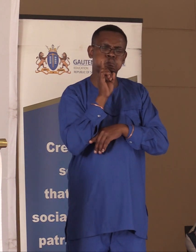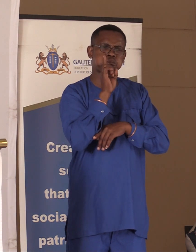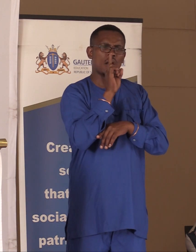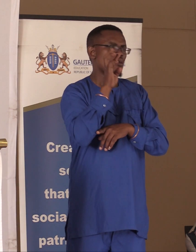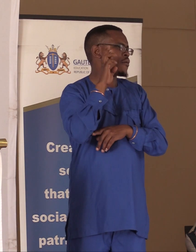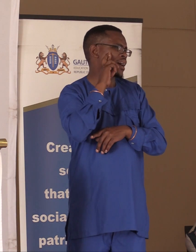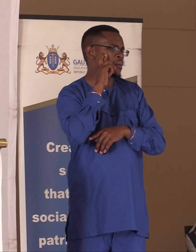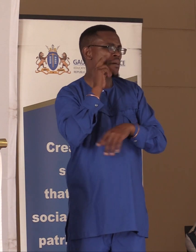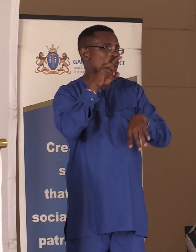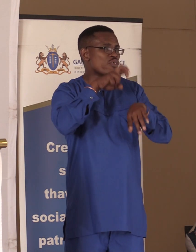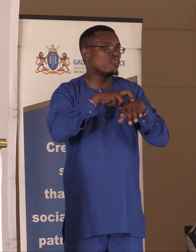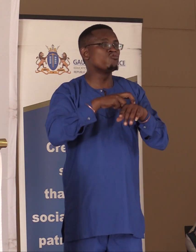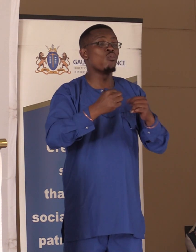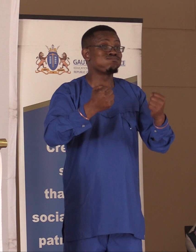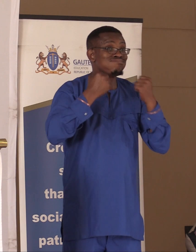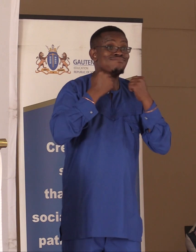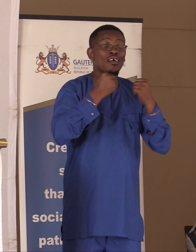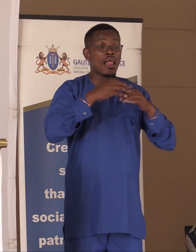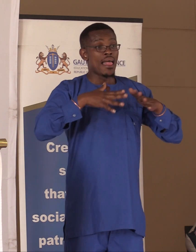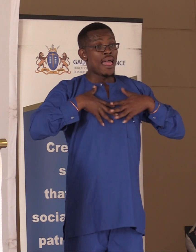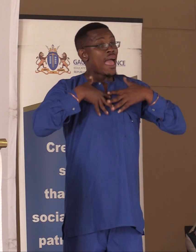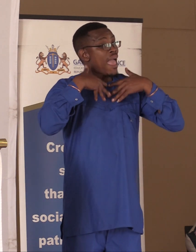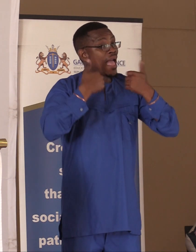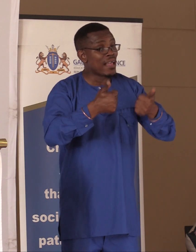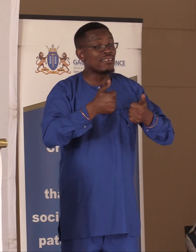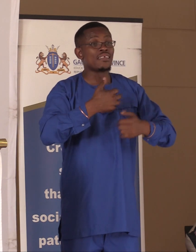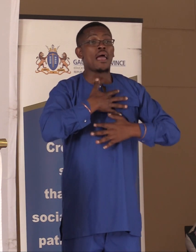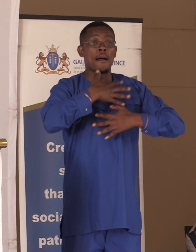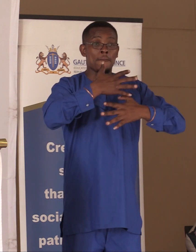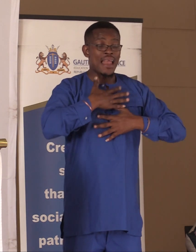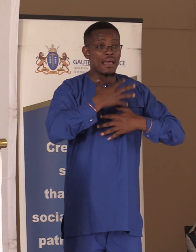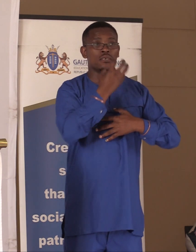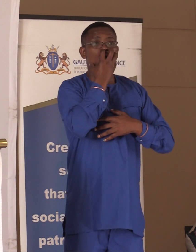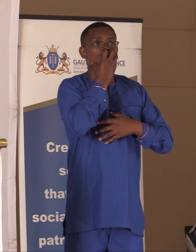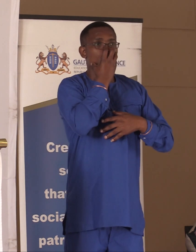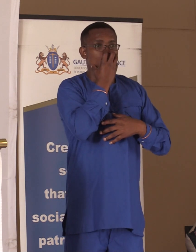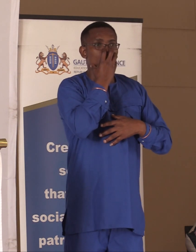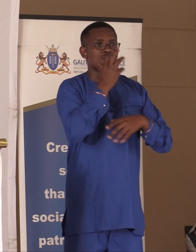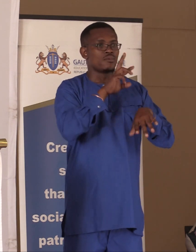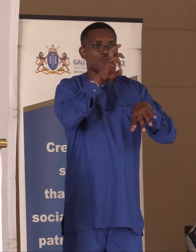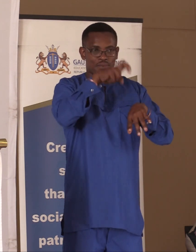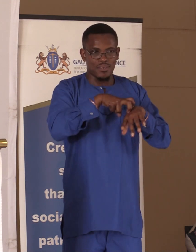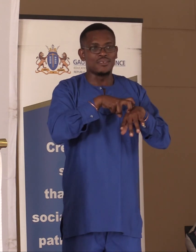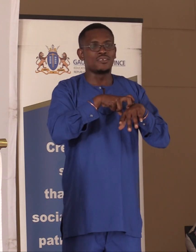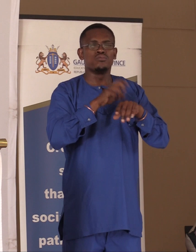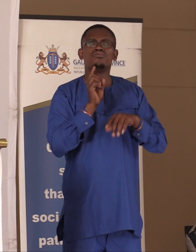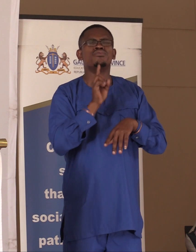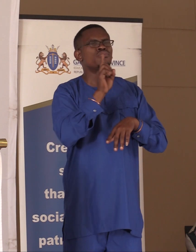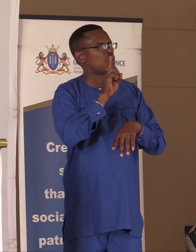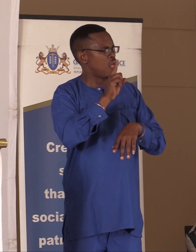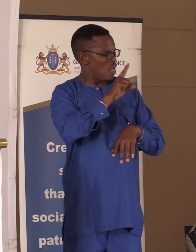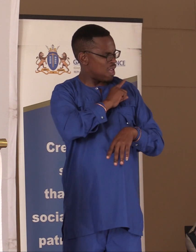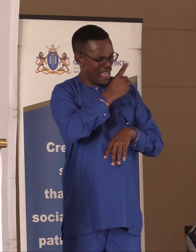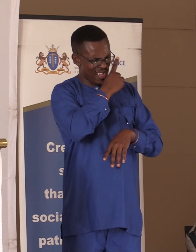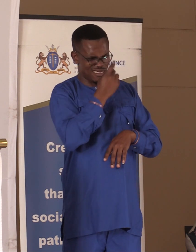tough. I mean, you need to be fit, but you need to be healthy, blood pressure, oxygen, what? As we go up, you ask yourself, why am